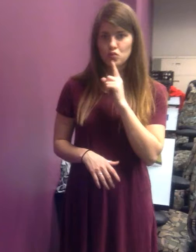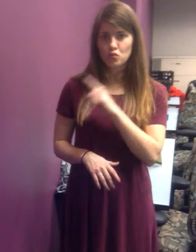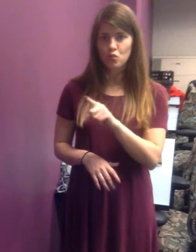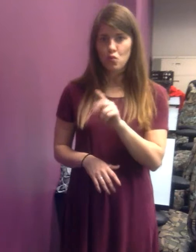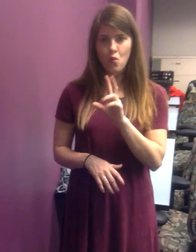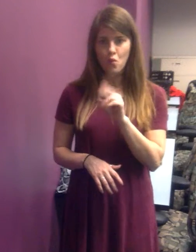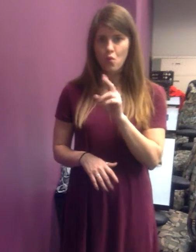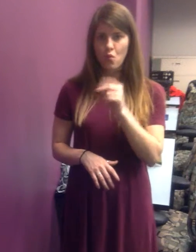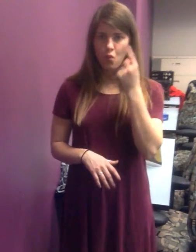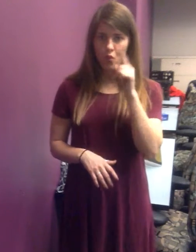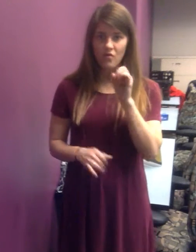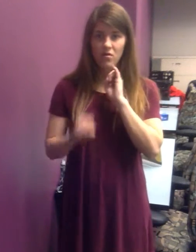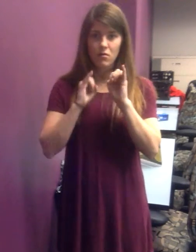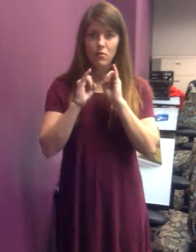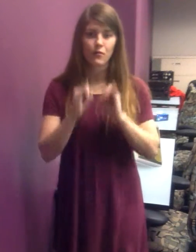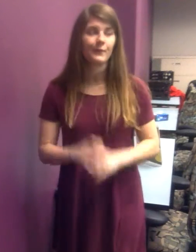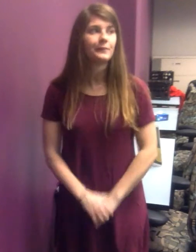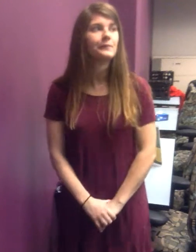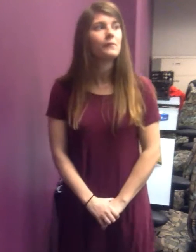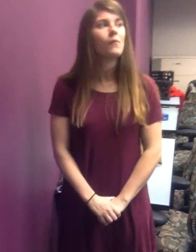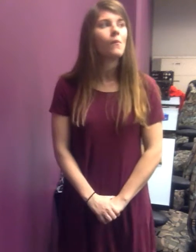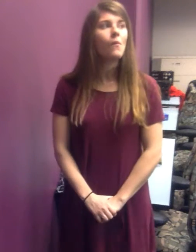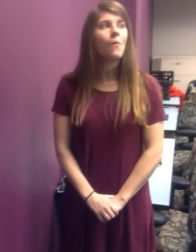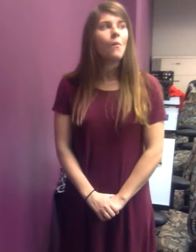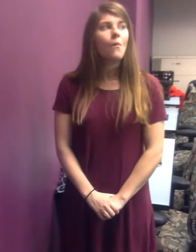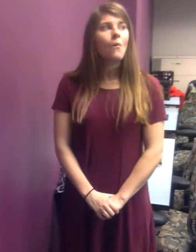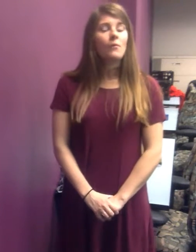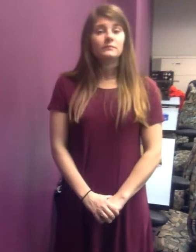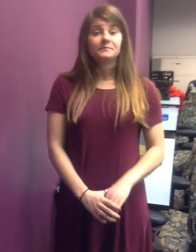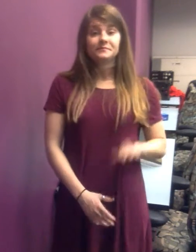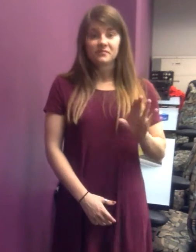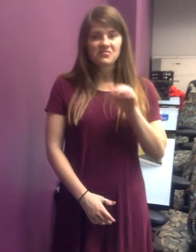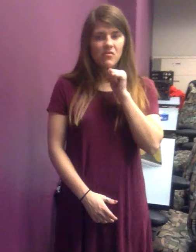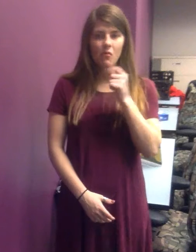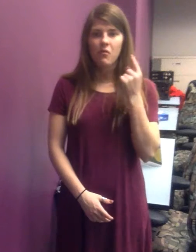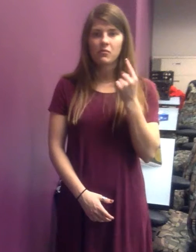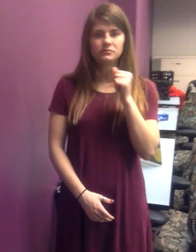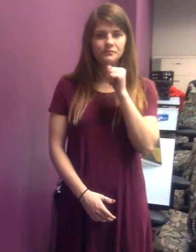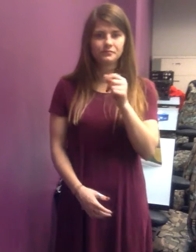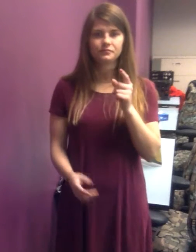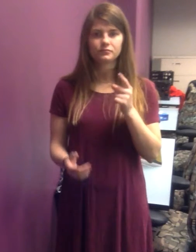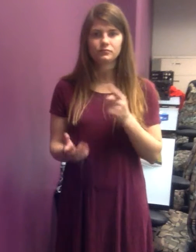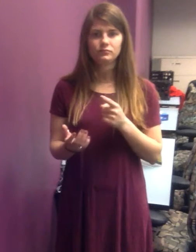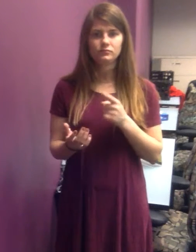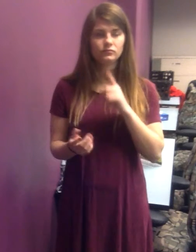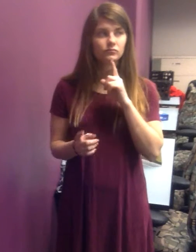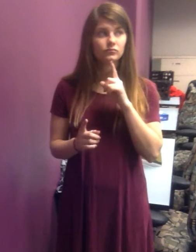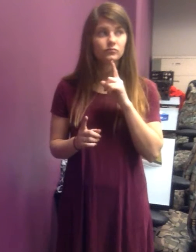to poll all GOP lawmakers on climate change. I came up with the idea to ask every